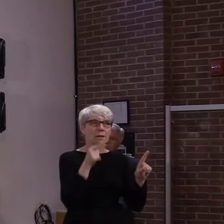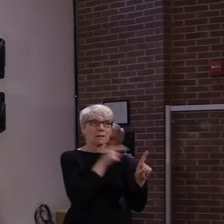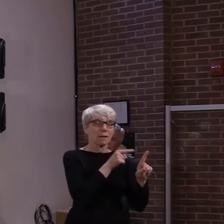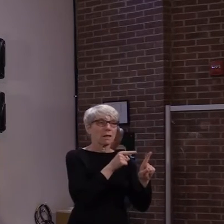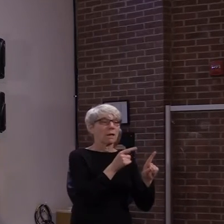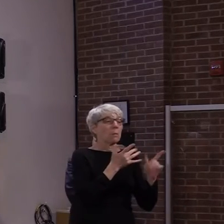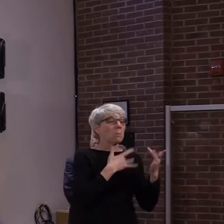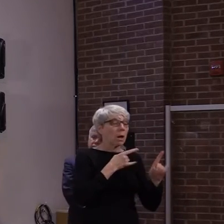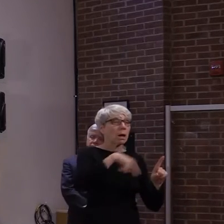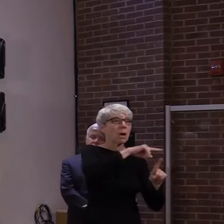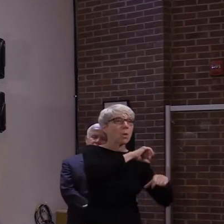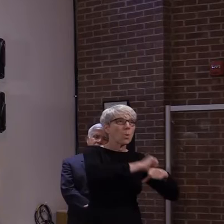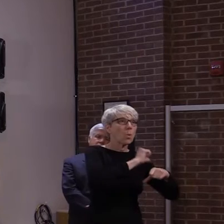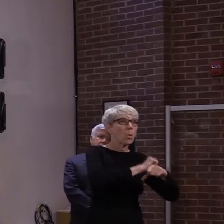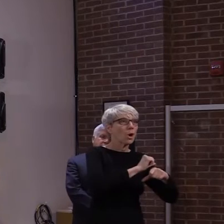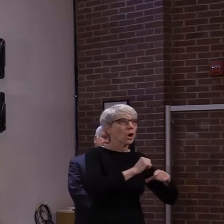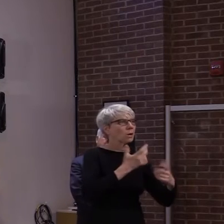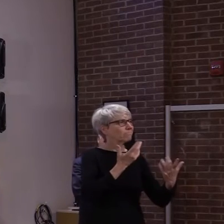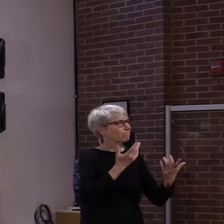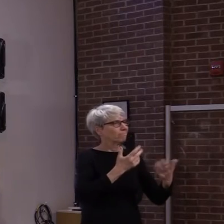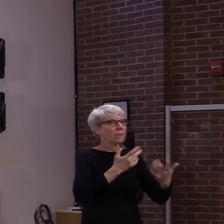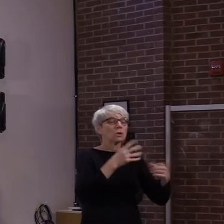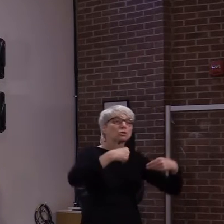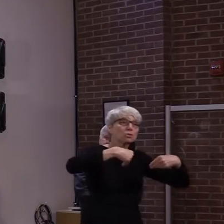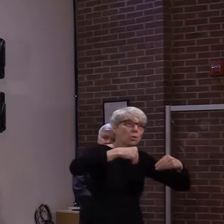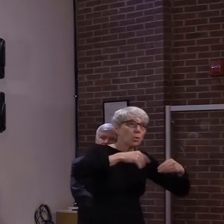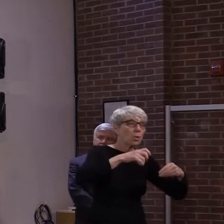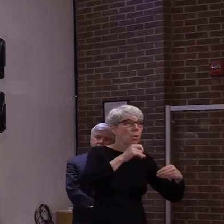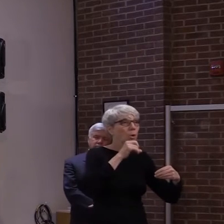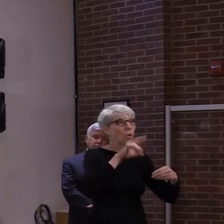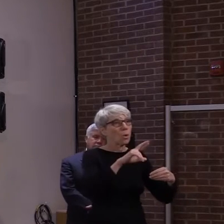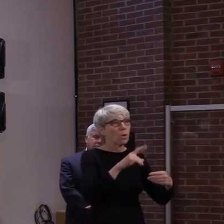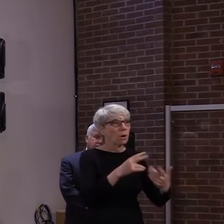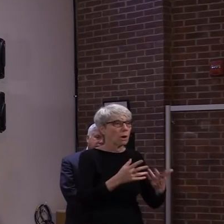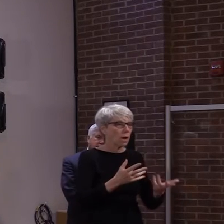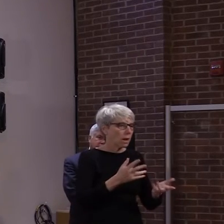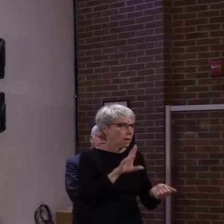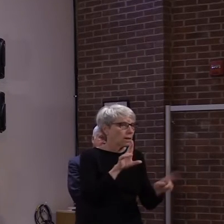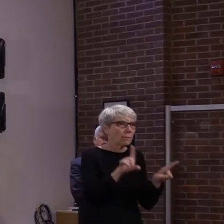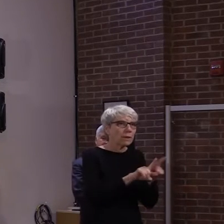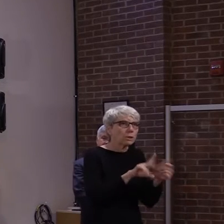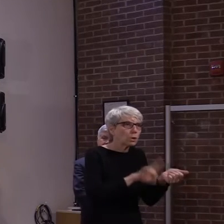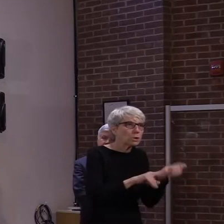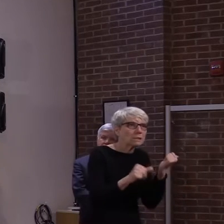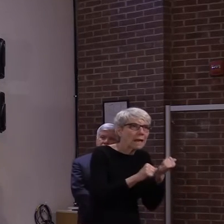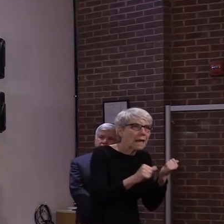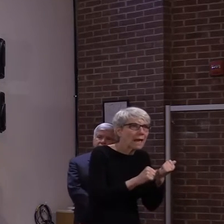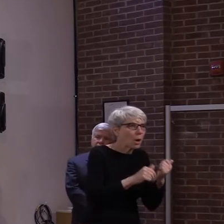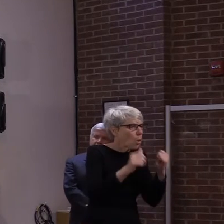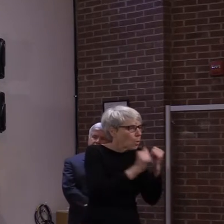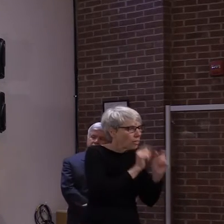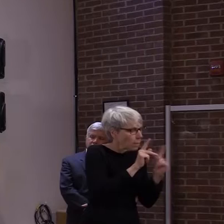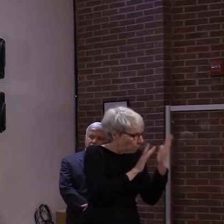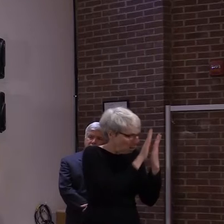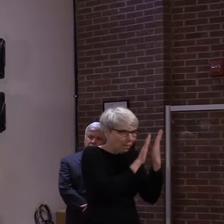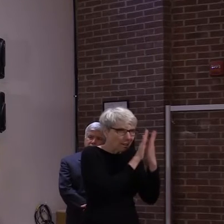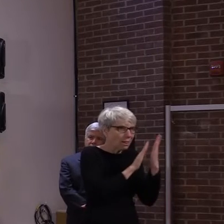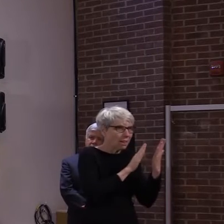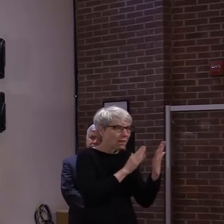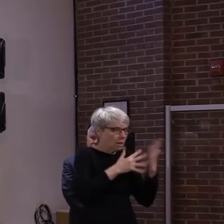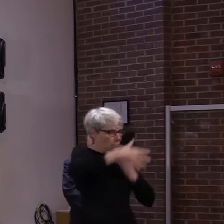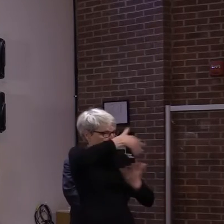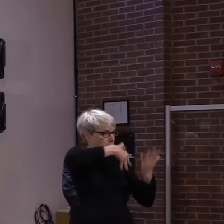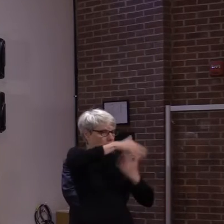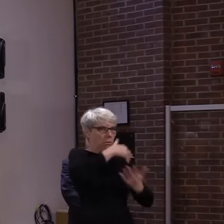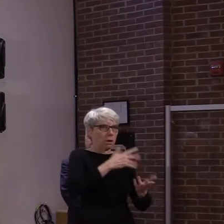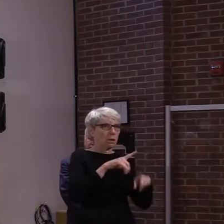more public-facing positions. They generally have to take public transportation to those positions. Those have put them at increased risk. One